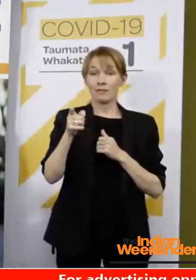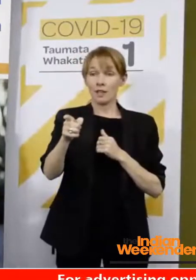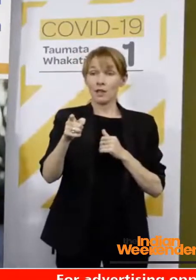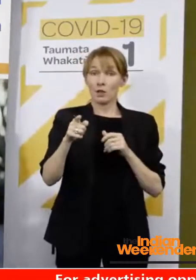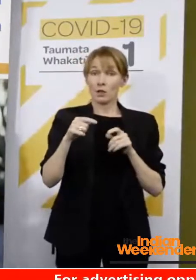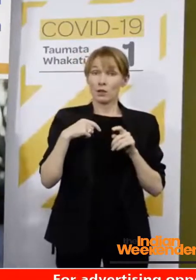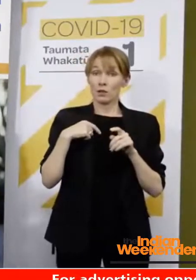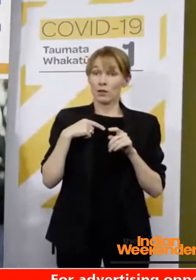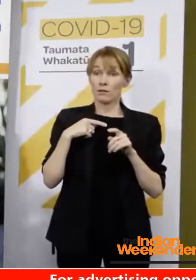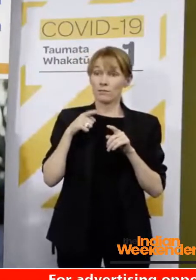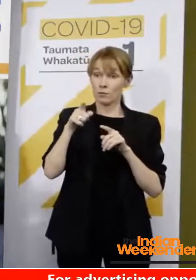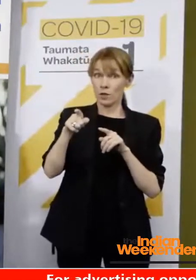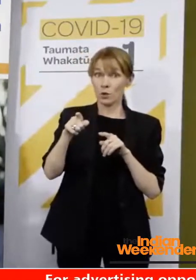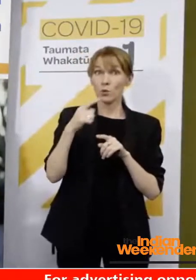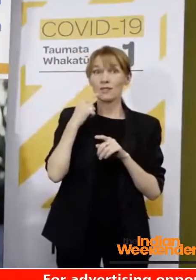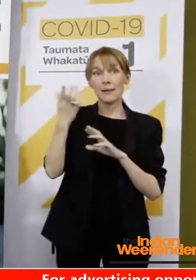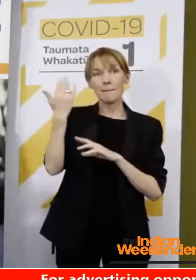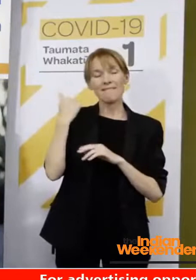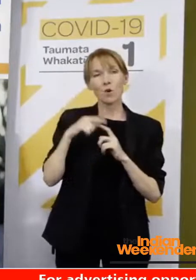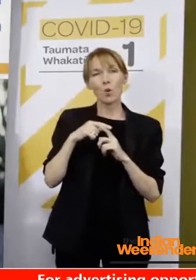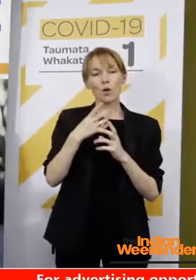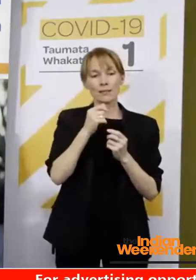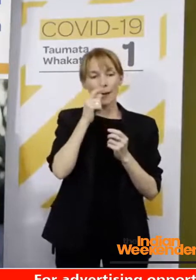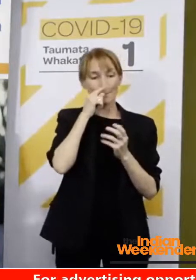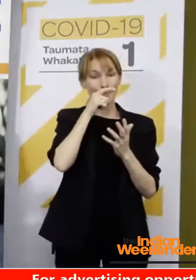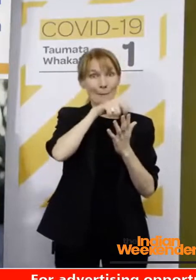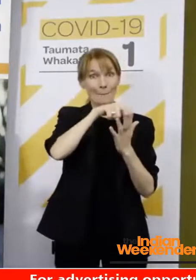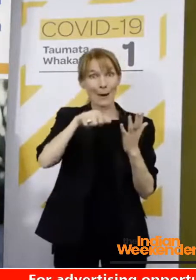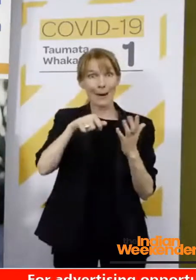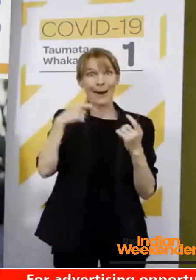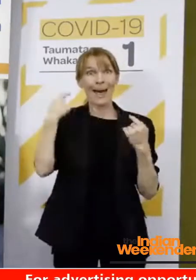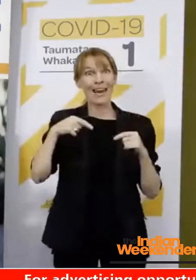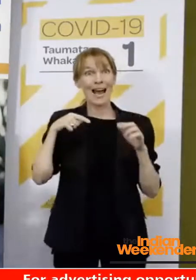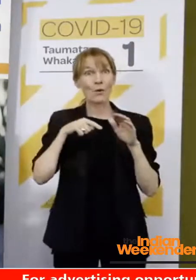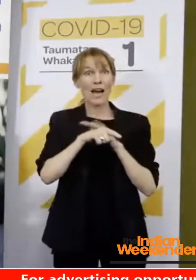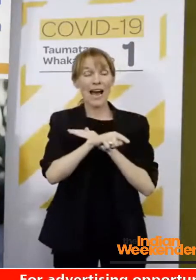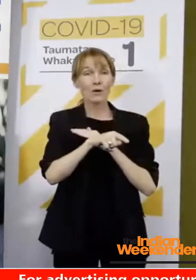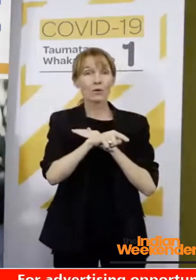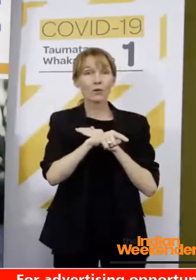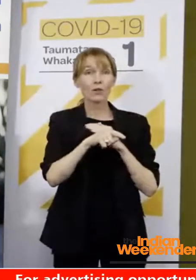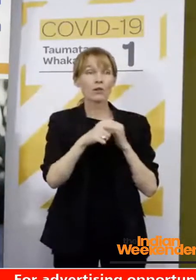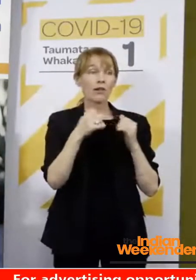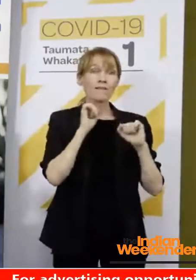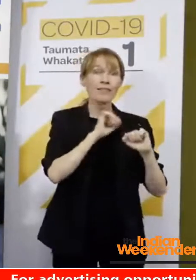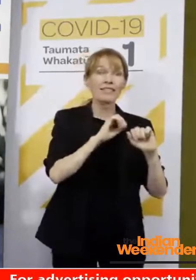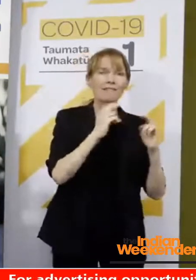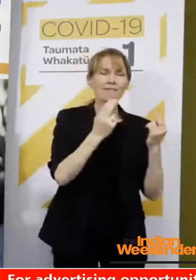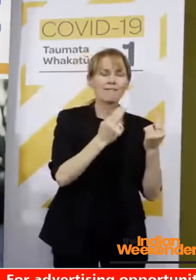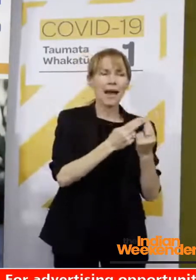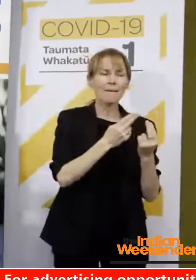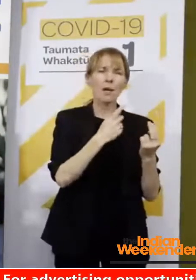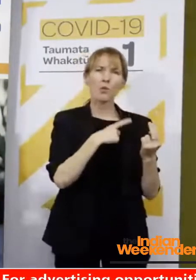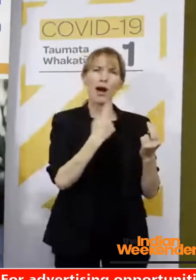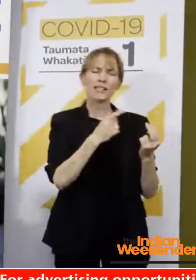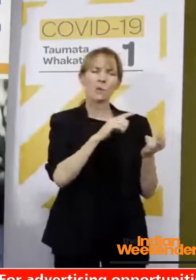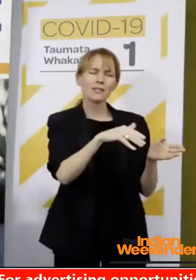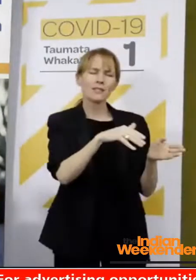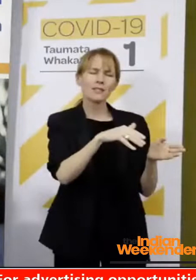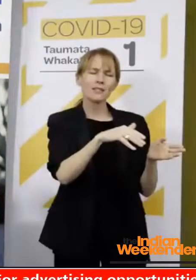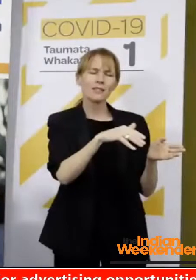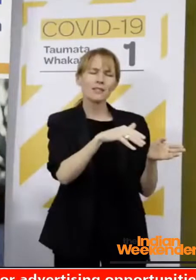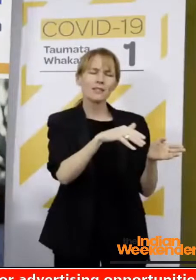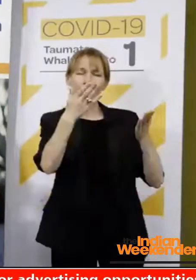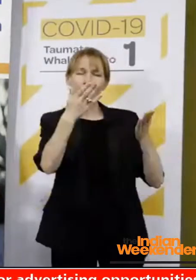find the fact that you haven't been told, we don't know, do you think that is acceptable? Look, and